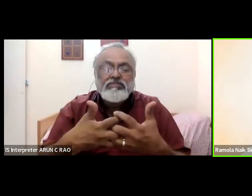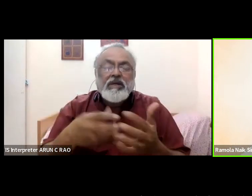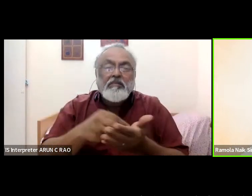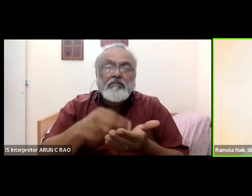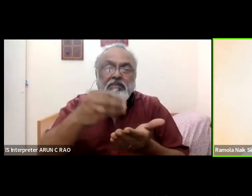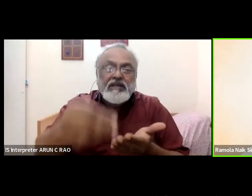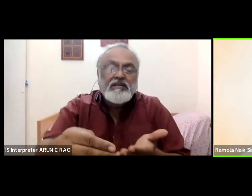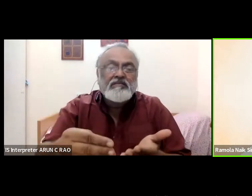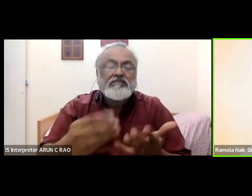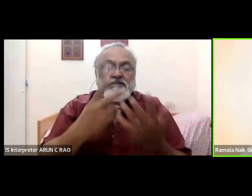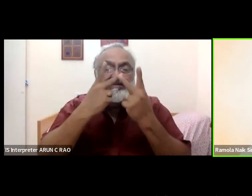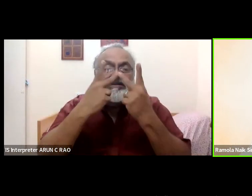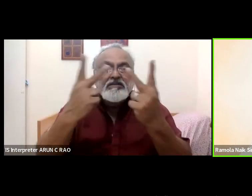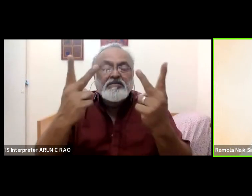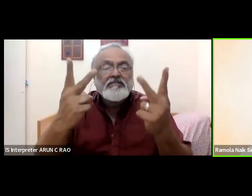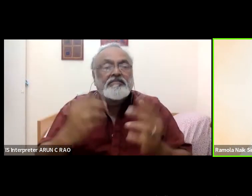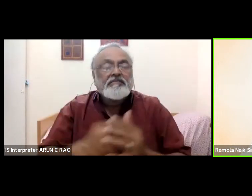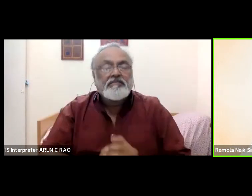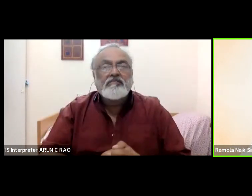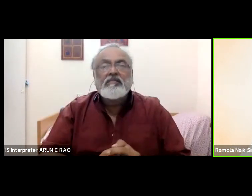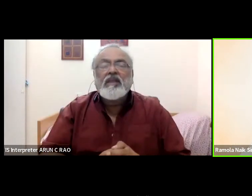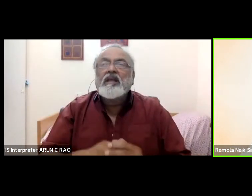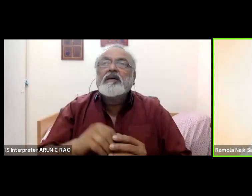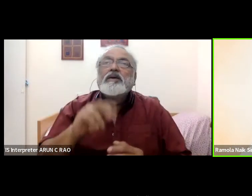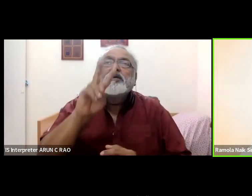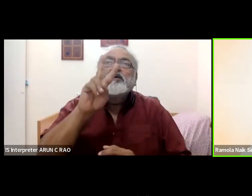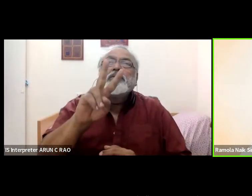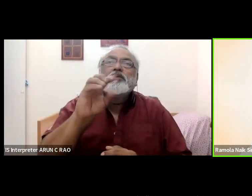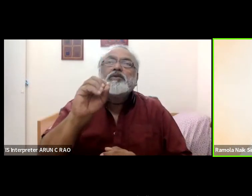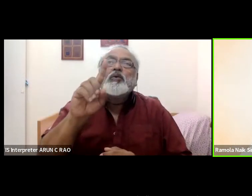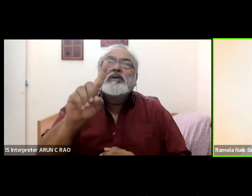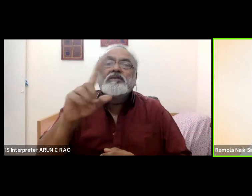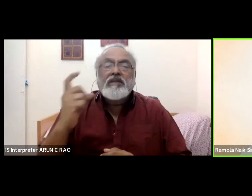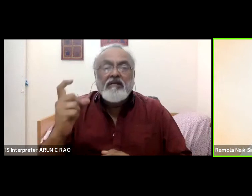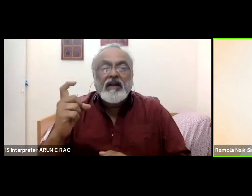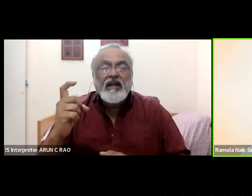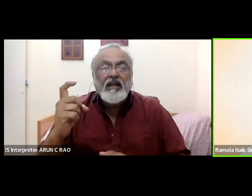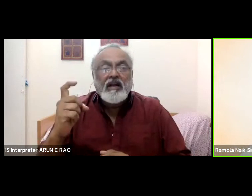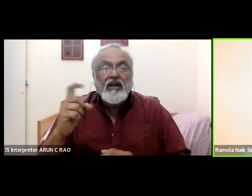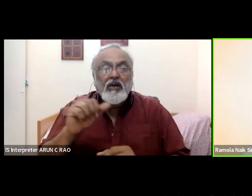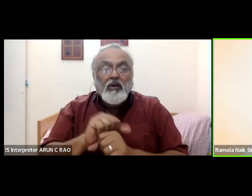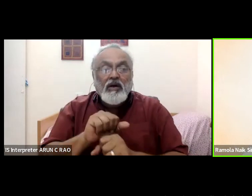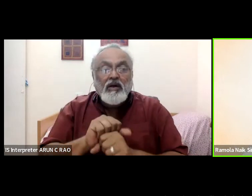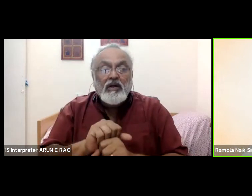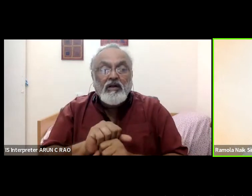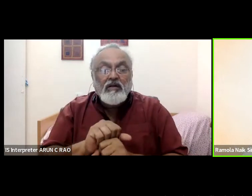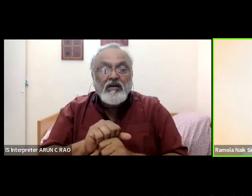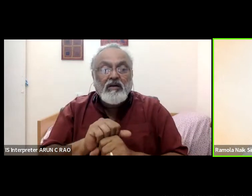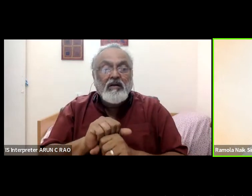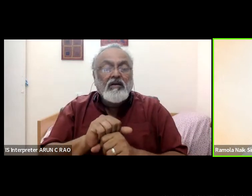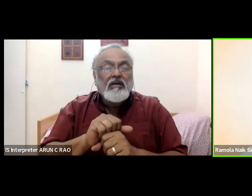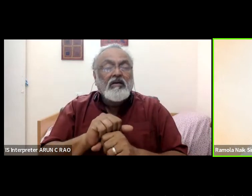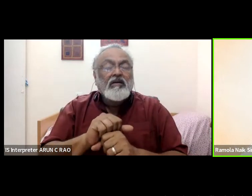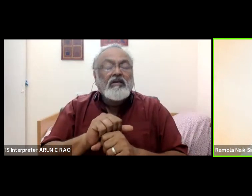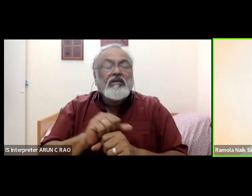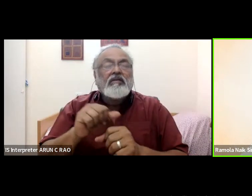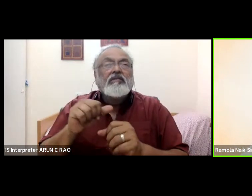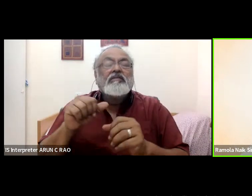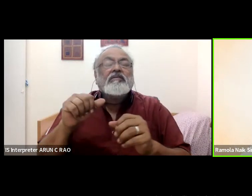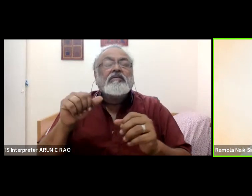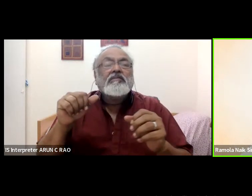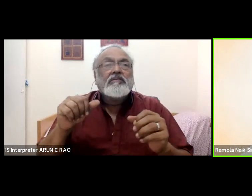started working on discussing disability inclusion and developing some guidelines and standards